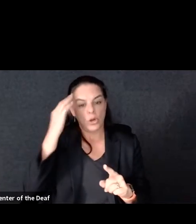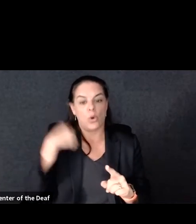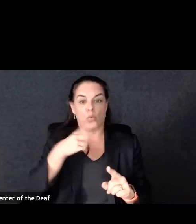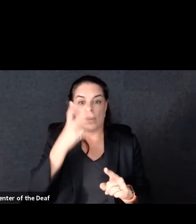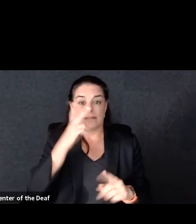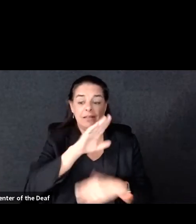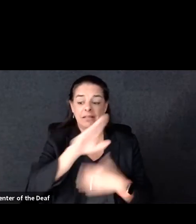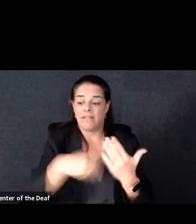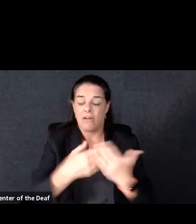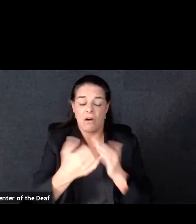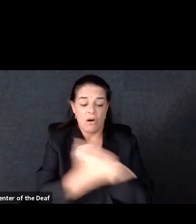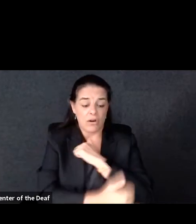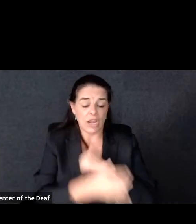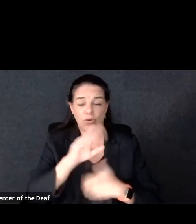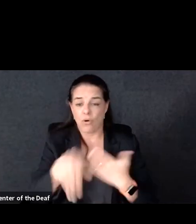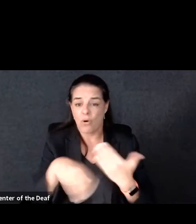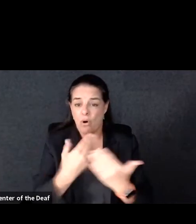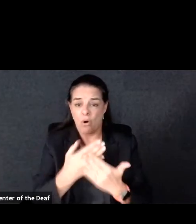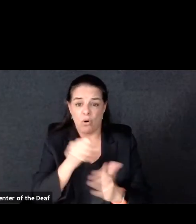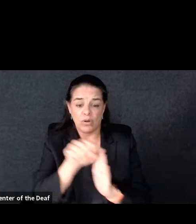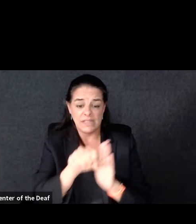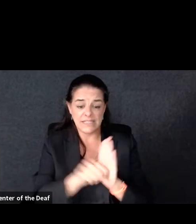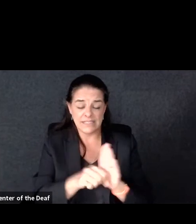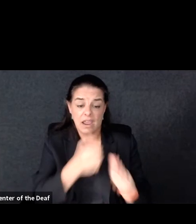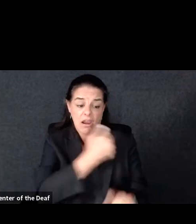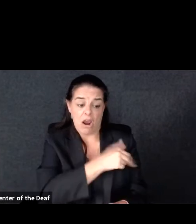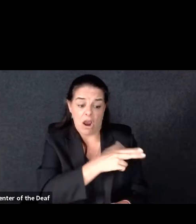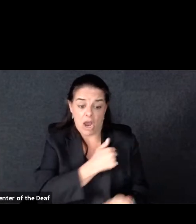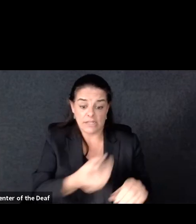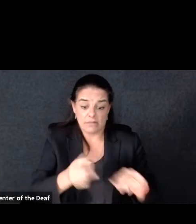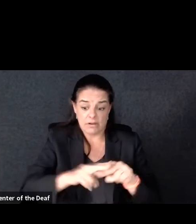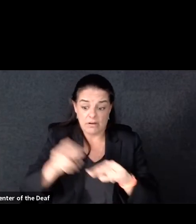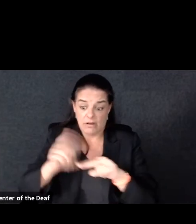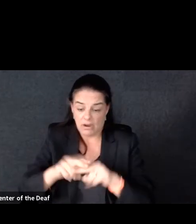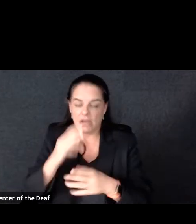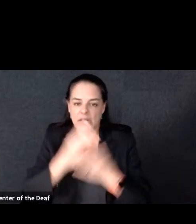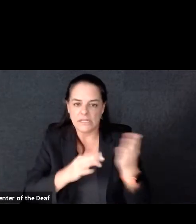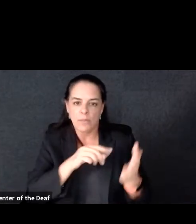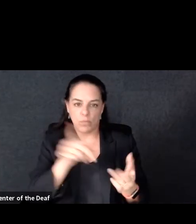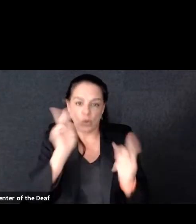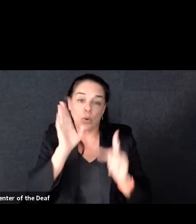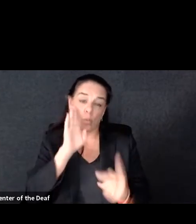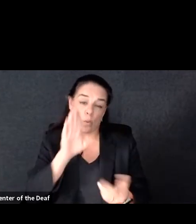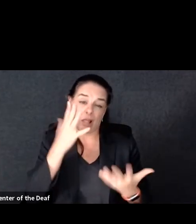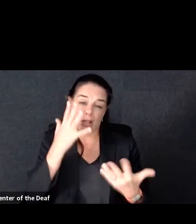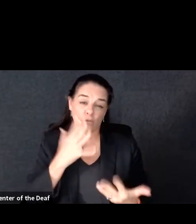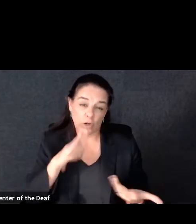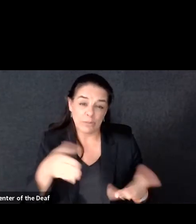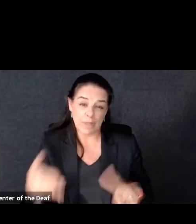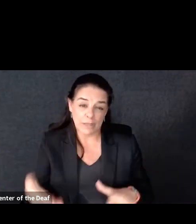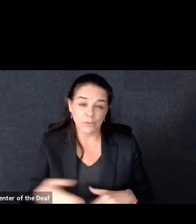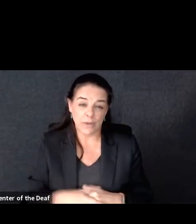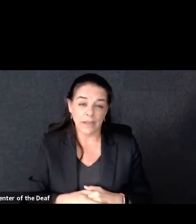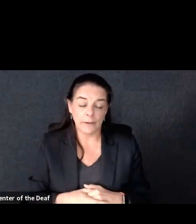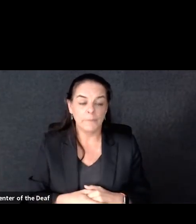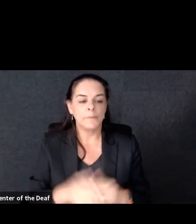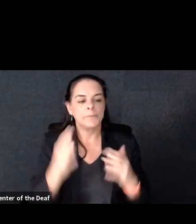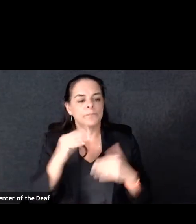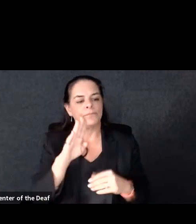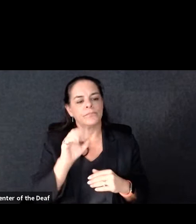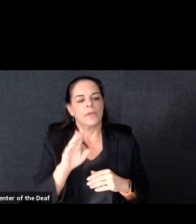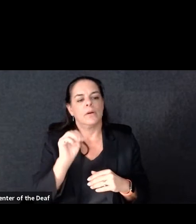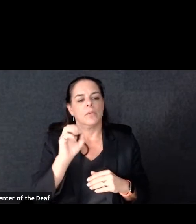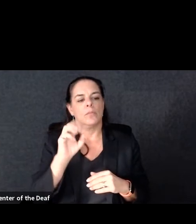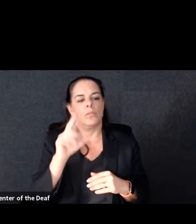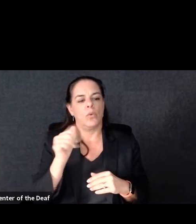and across the state as hospitalizations go up, a portion of those folks unfortunately will pass away, and so deaths will go up. From Bob Morgan with the